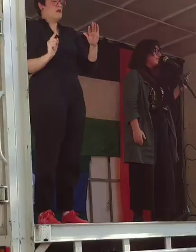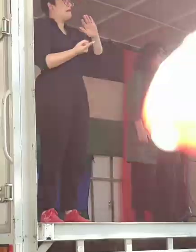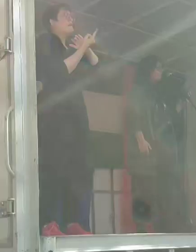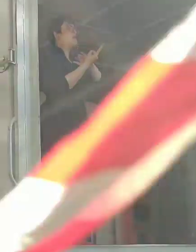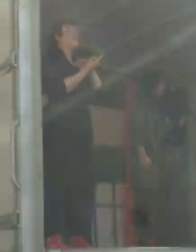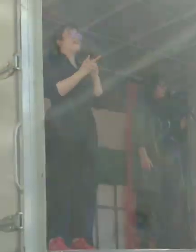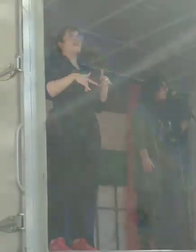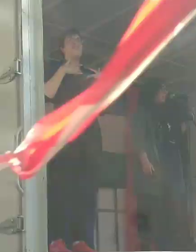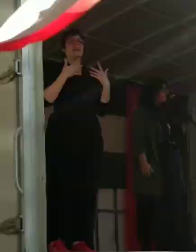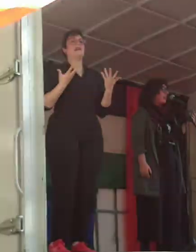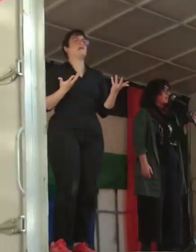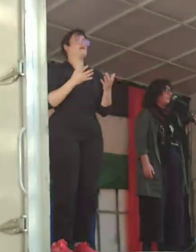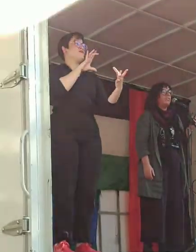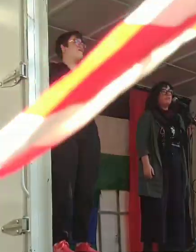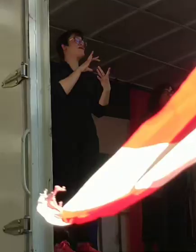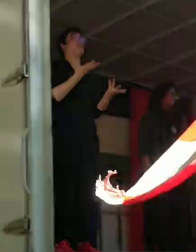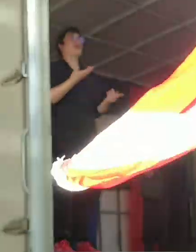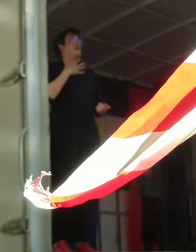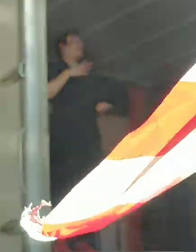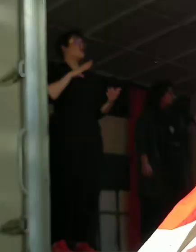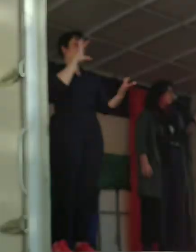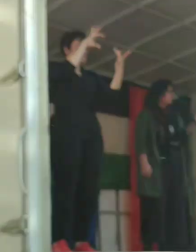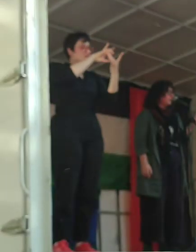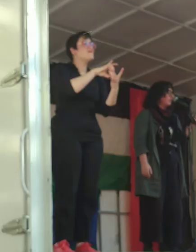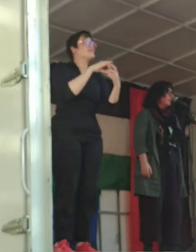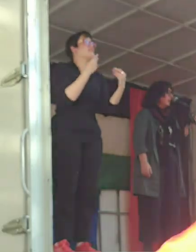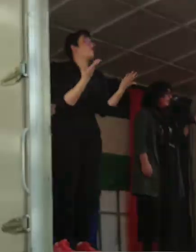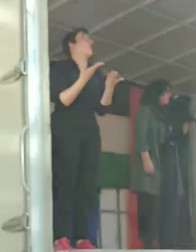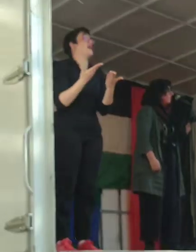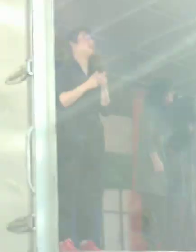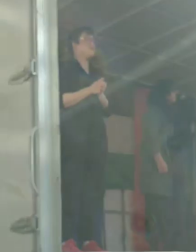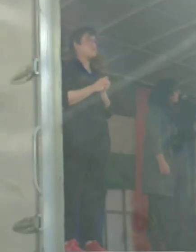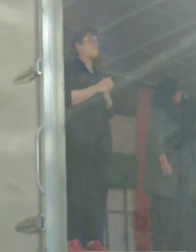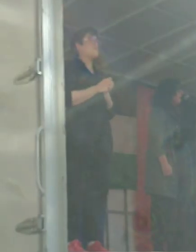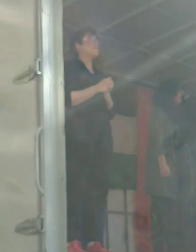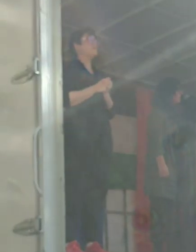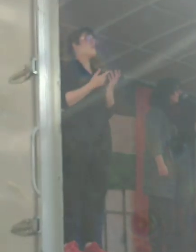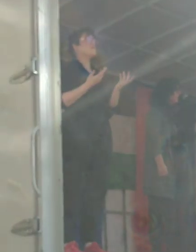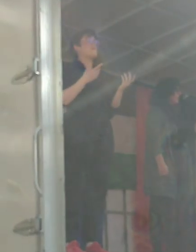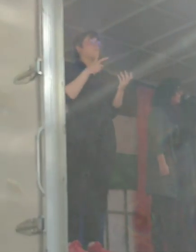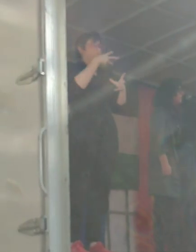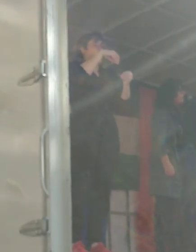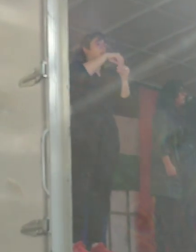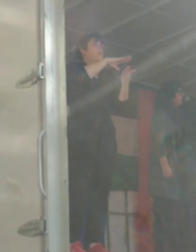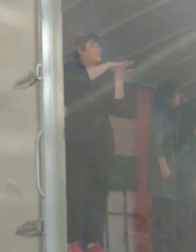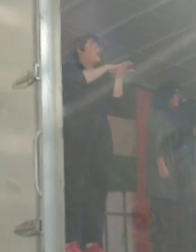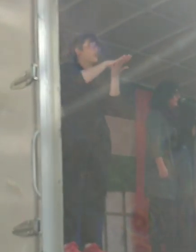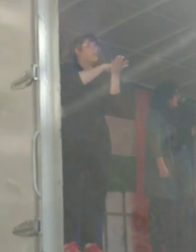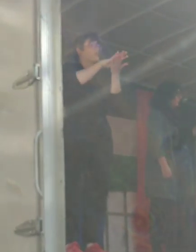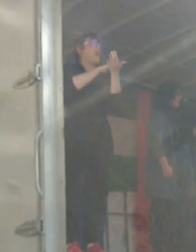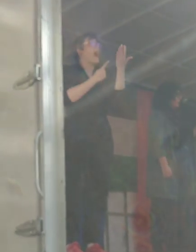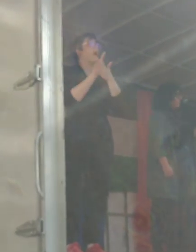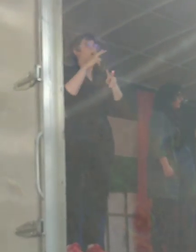how they seek to live a life not filled with state violence, dispossession, or displacement. This is, of course, part of the genocide that Israel